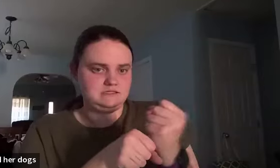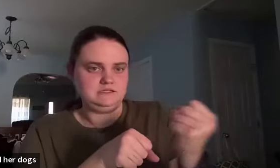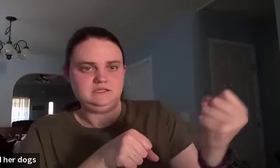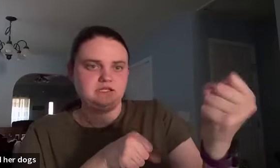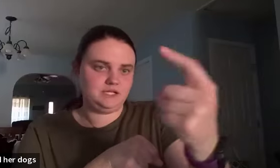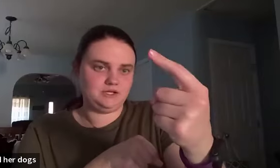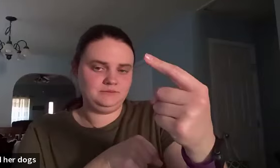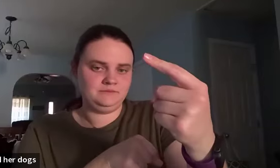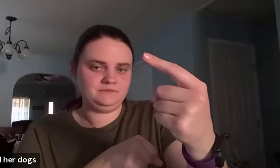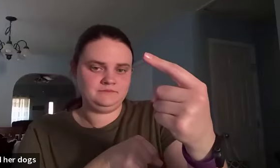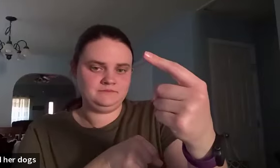next year.